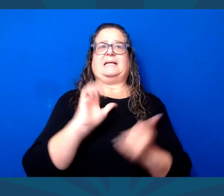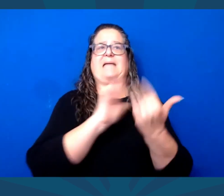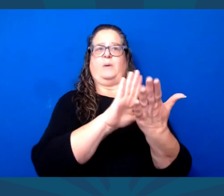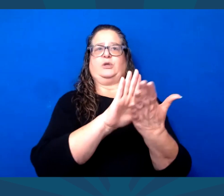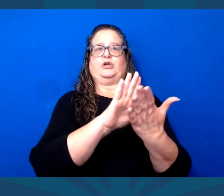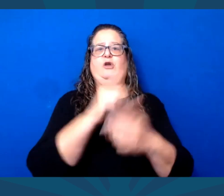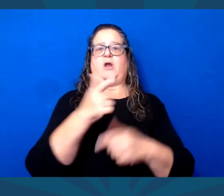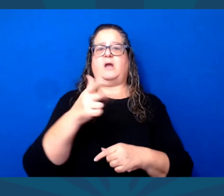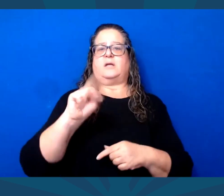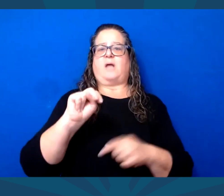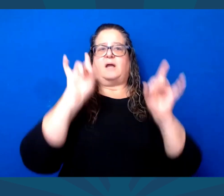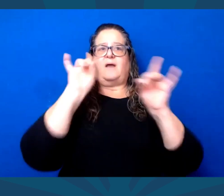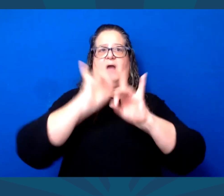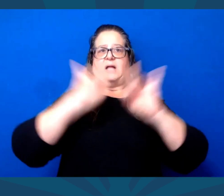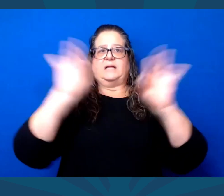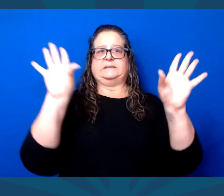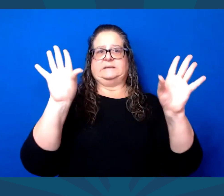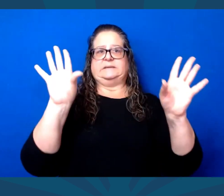violence.